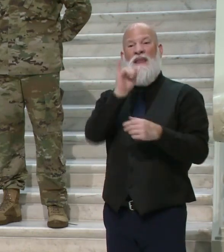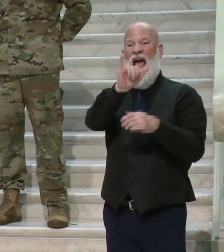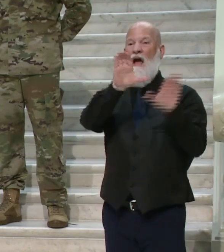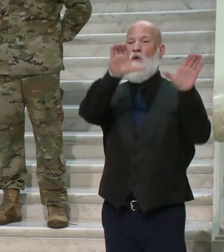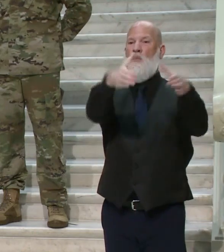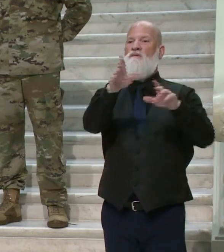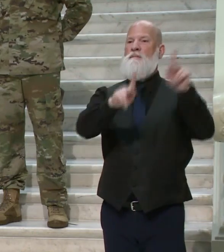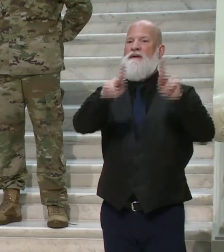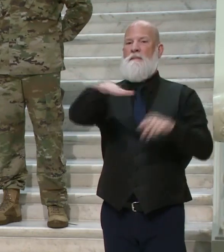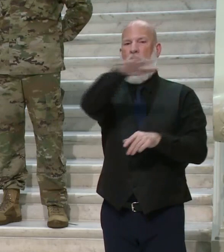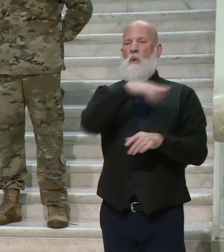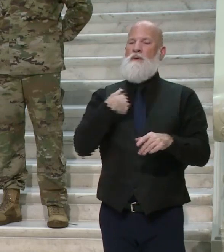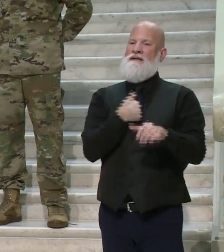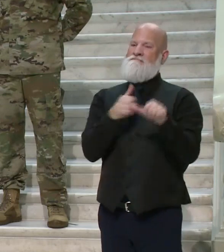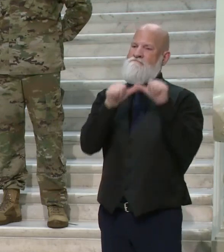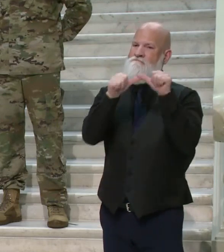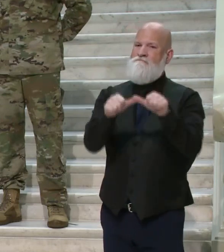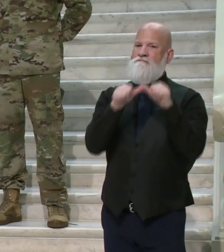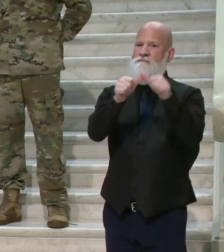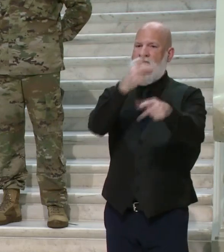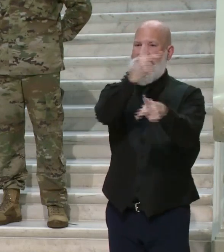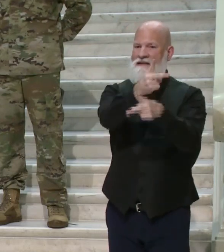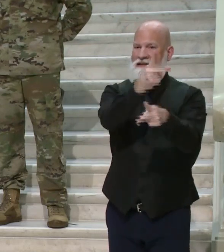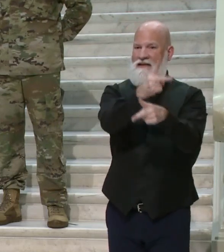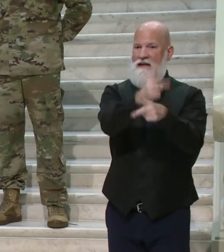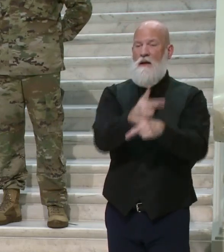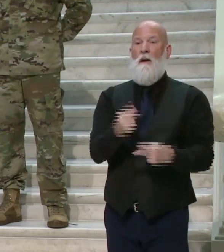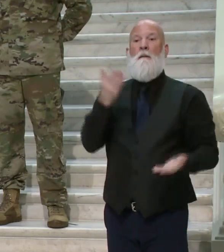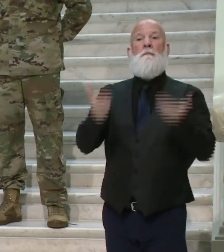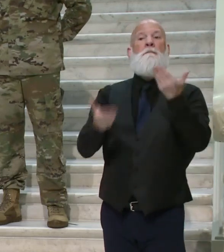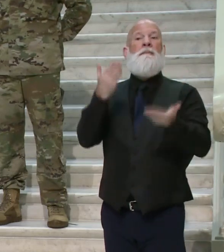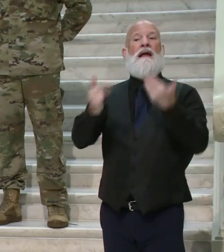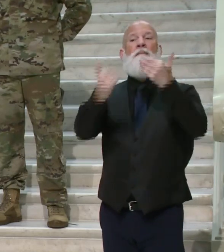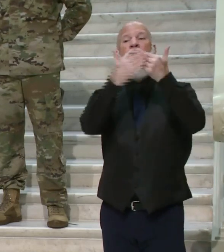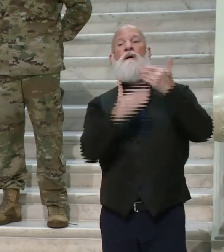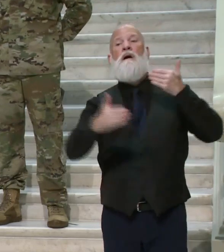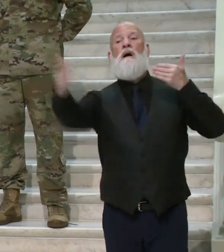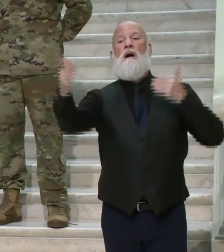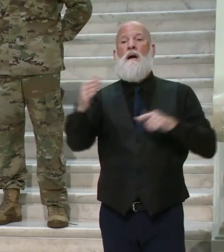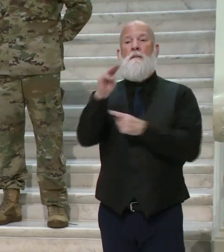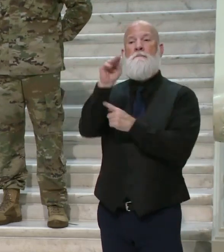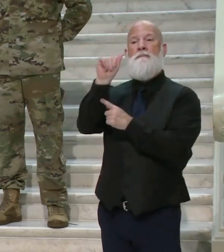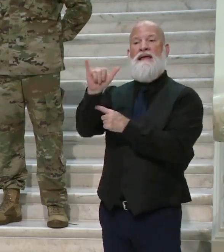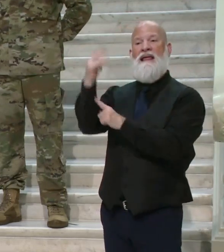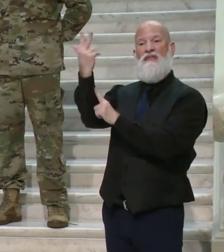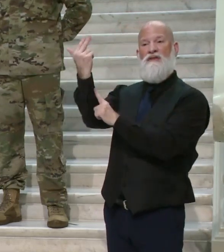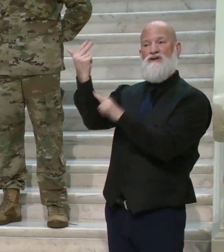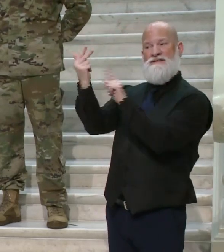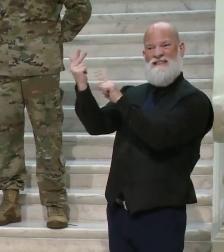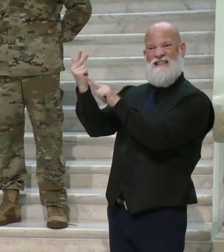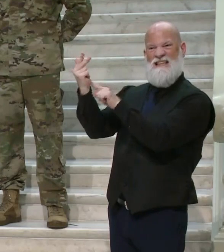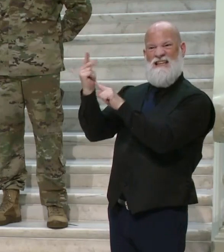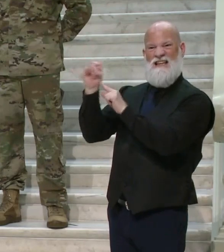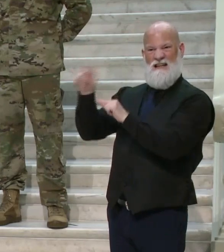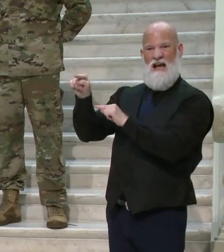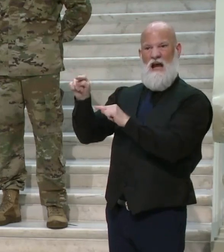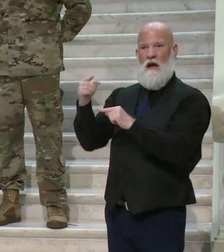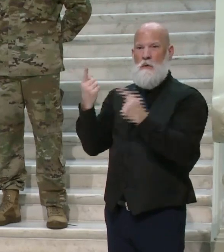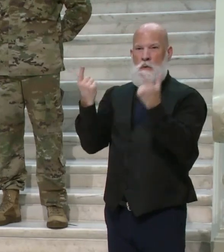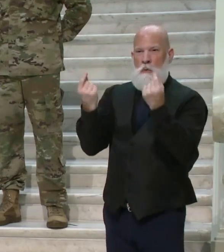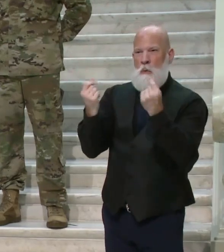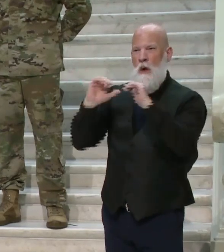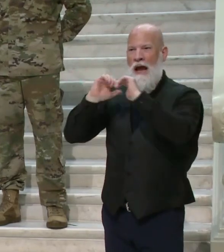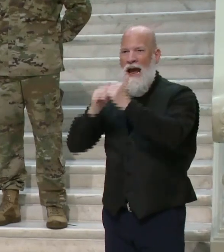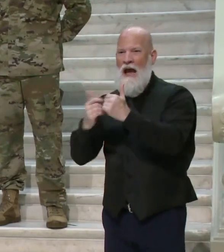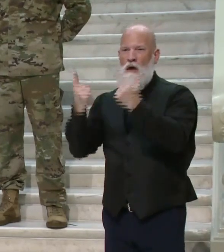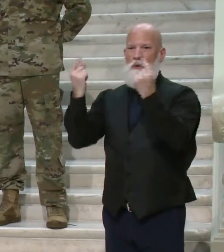of, maybe even past May 13th. What that looks like, I don't know, but we're going to have to watch the data really close